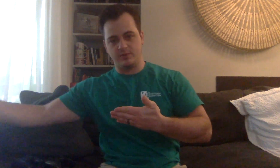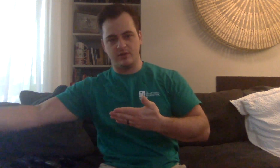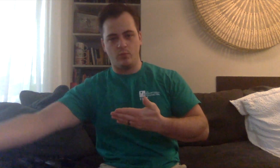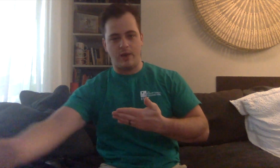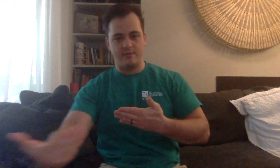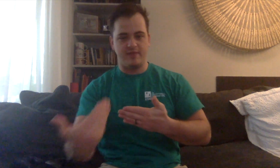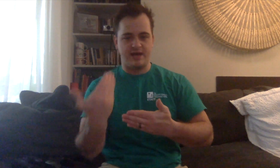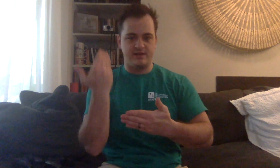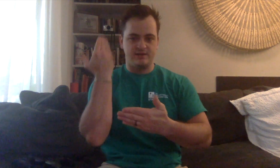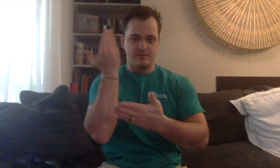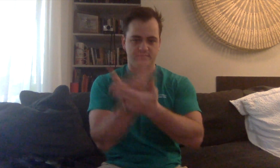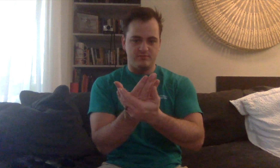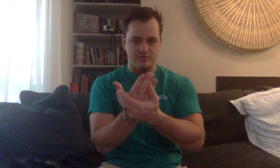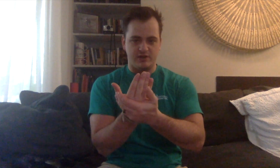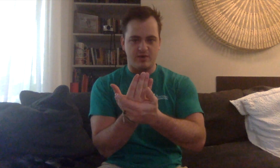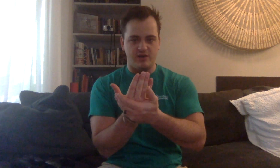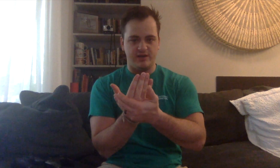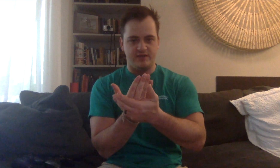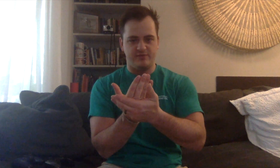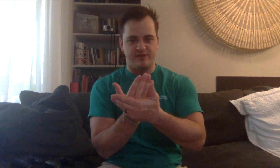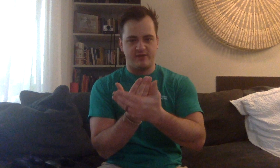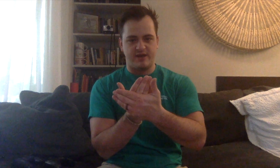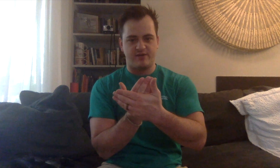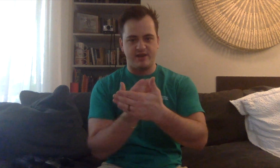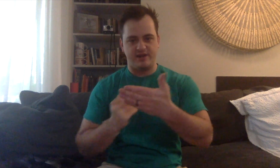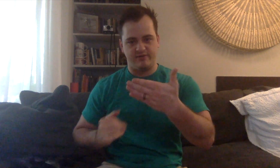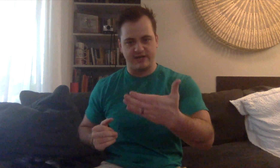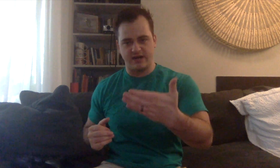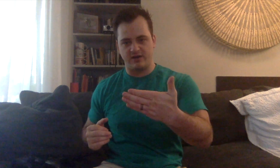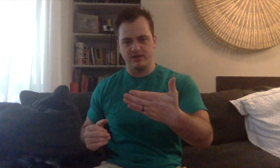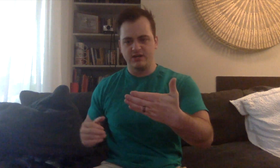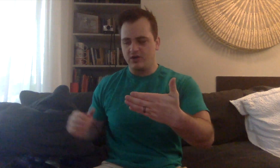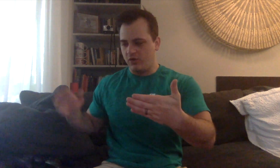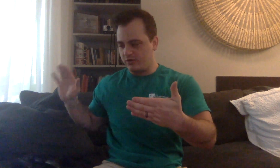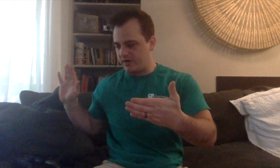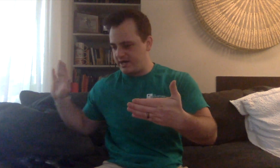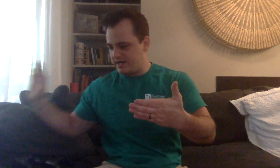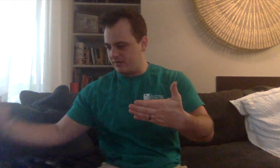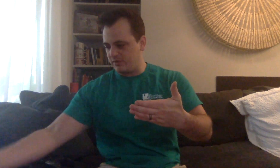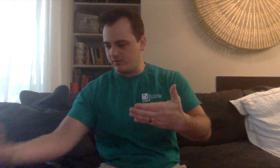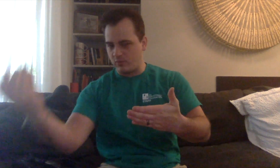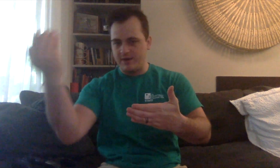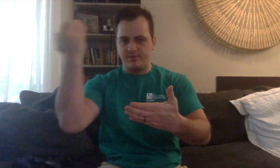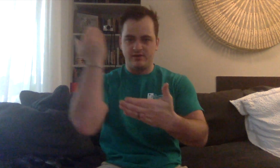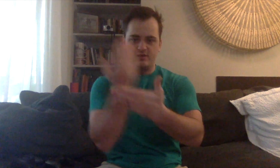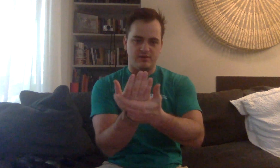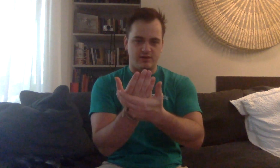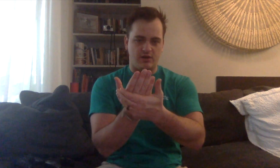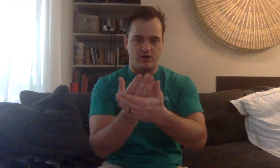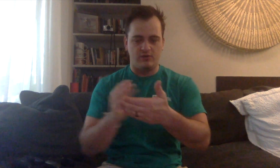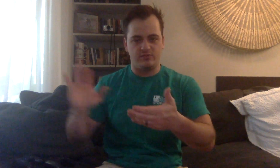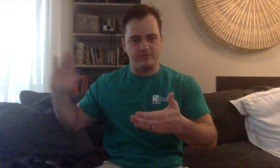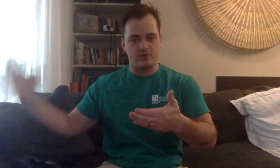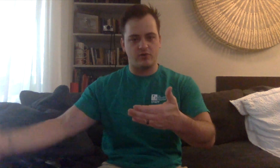going to wipe that, bring them all in, and set them down right there. We got our holder right here. We're going to wipe it all. For